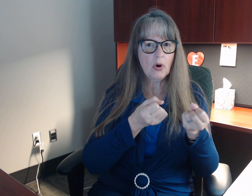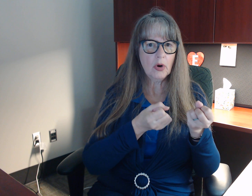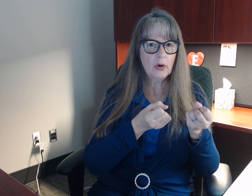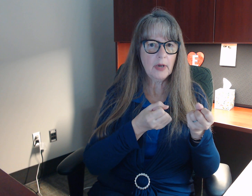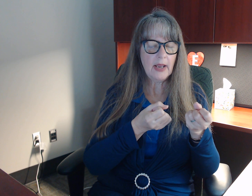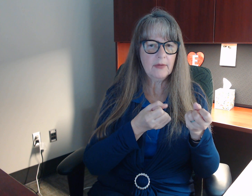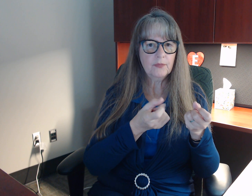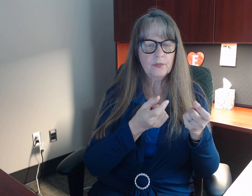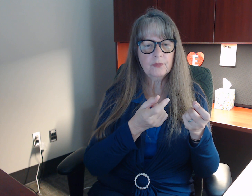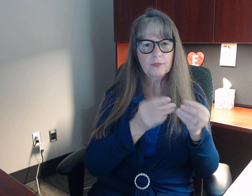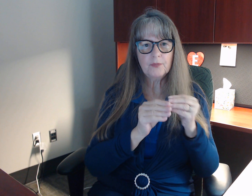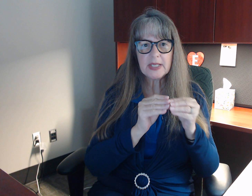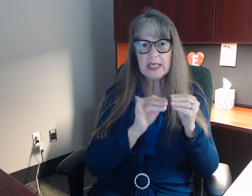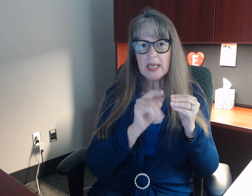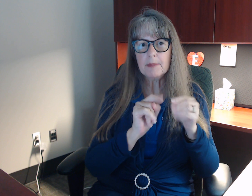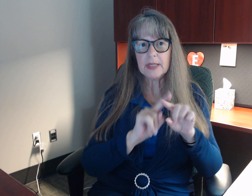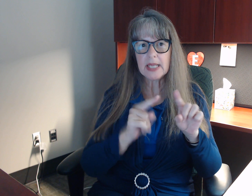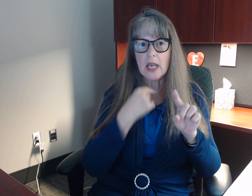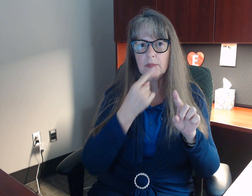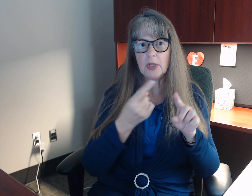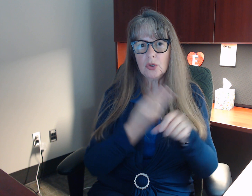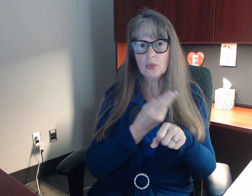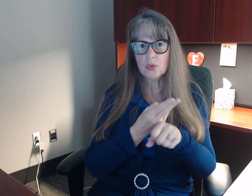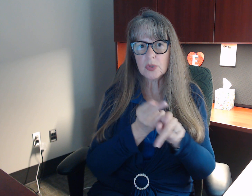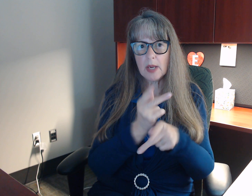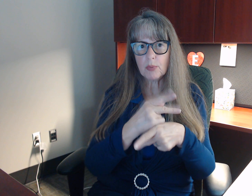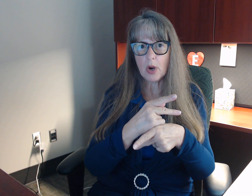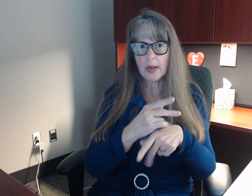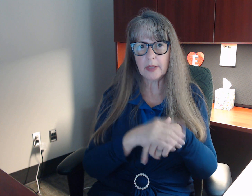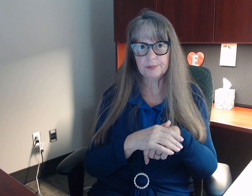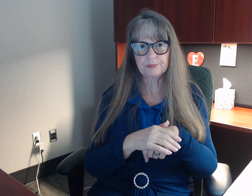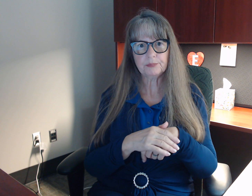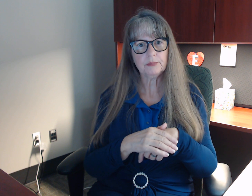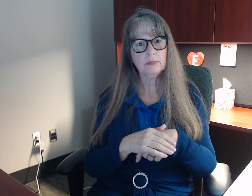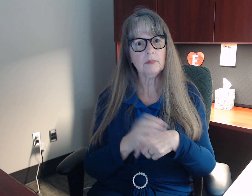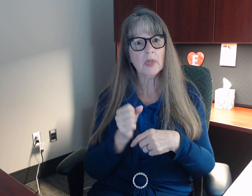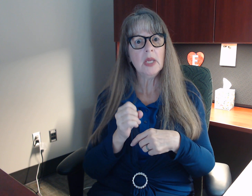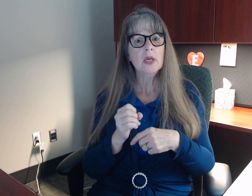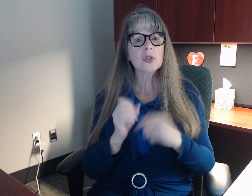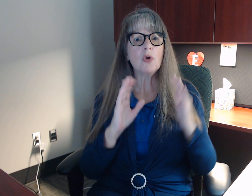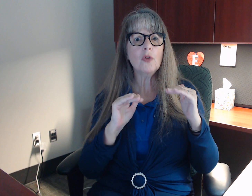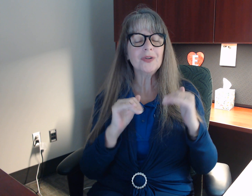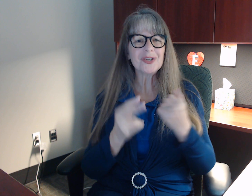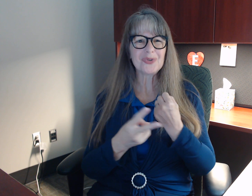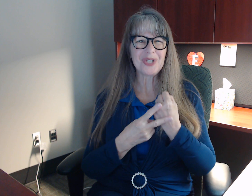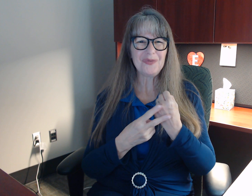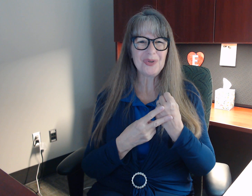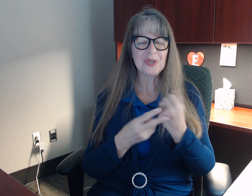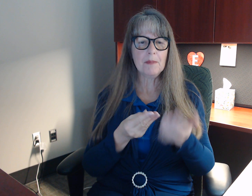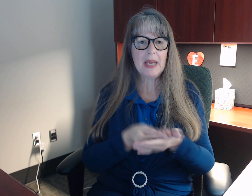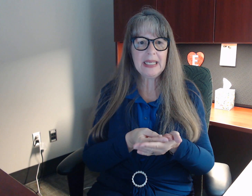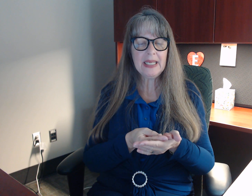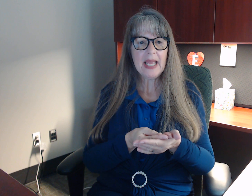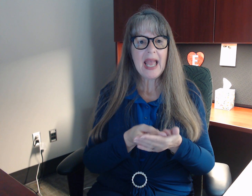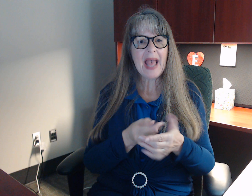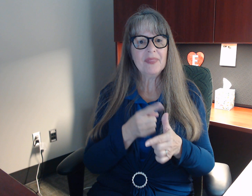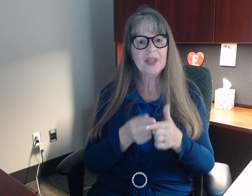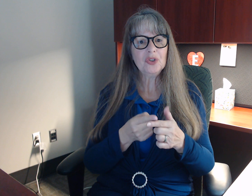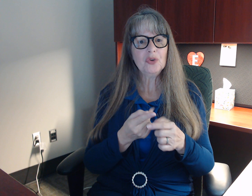car and fixing it, but tell them that you use that product. So hopefully this will save you some money, and then you